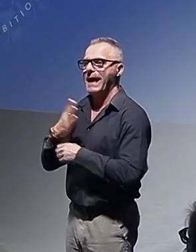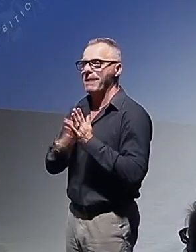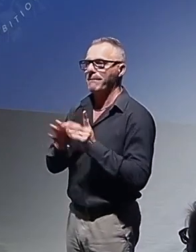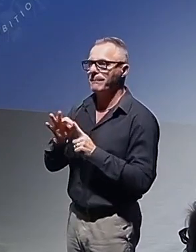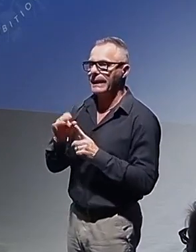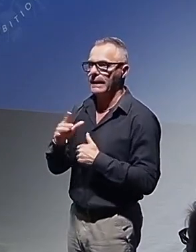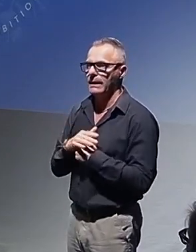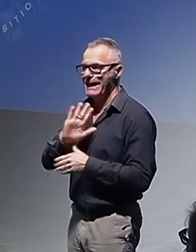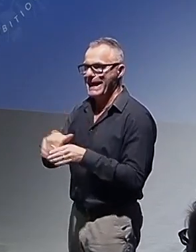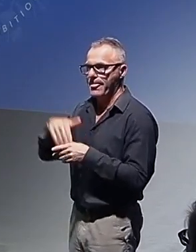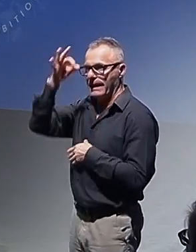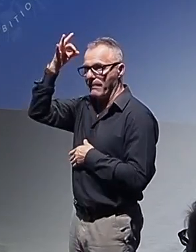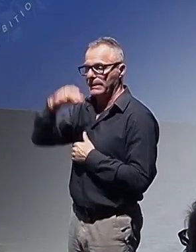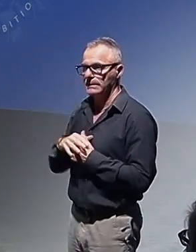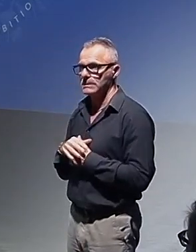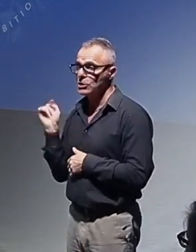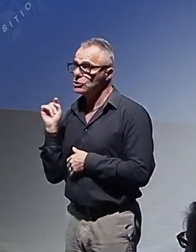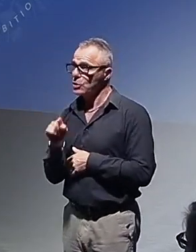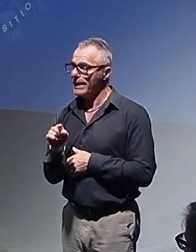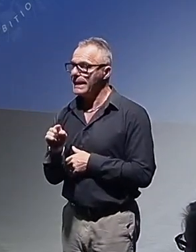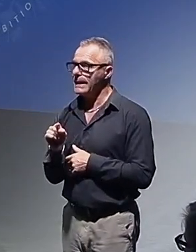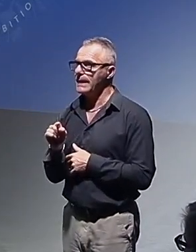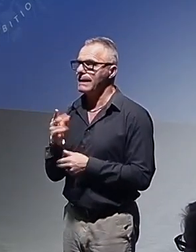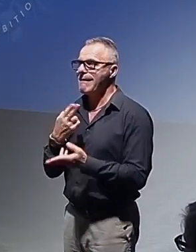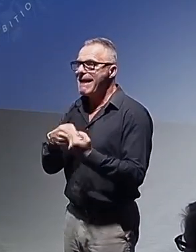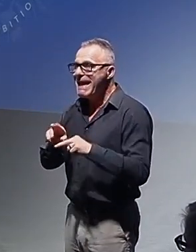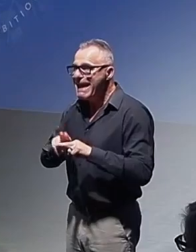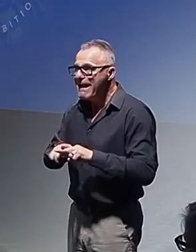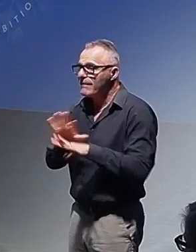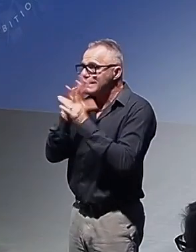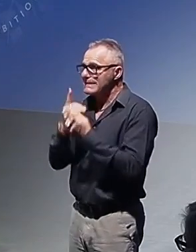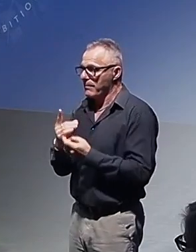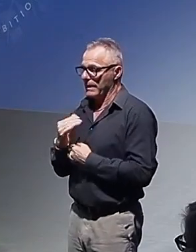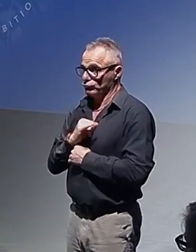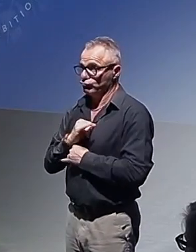So he's like, something goes wrong sometimes when I'm